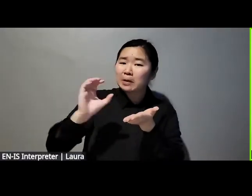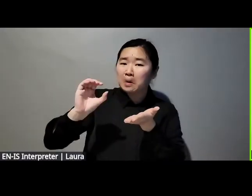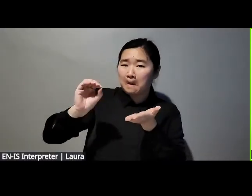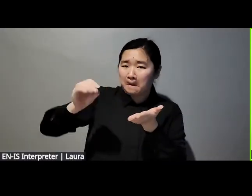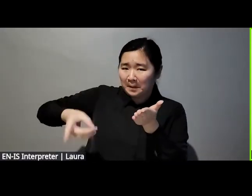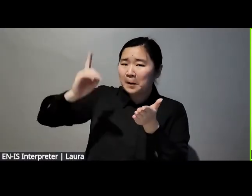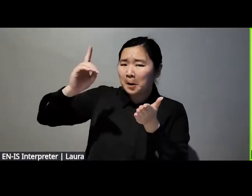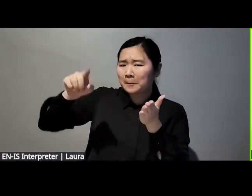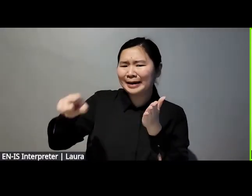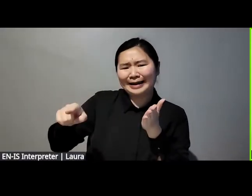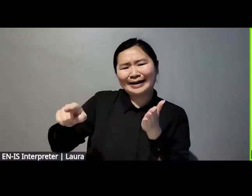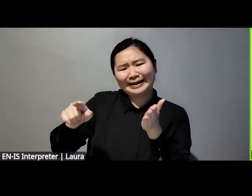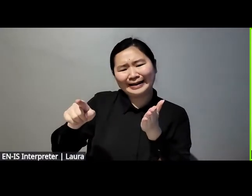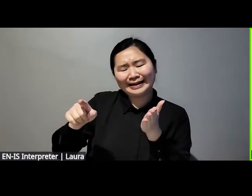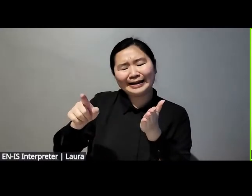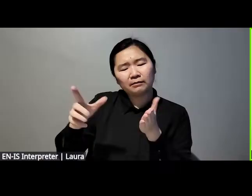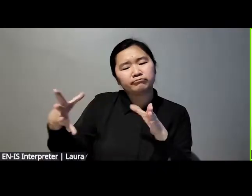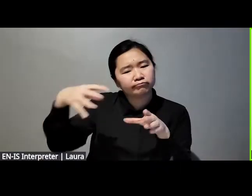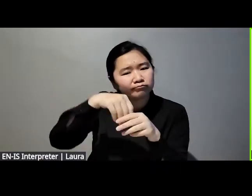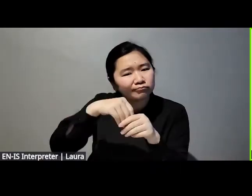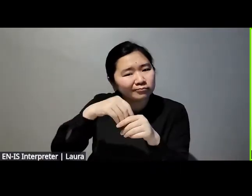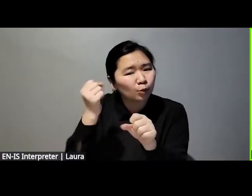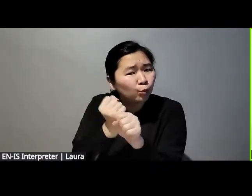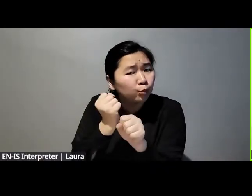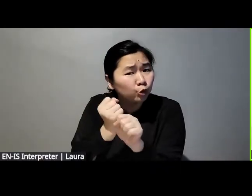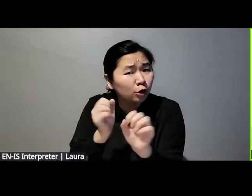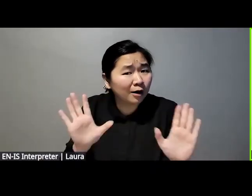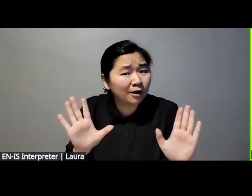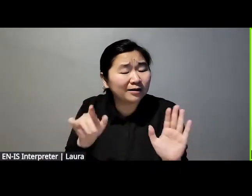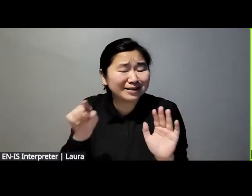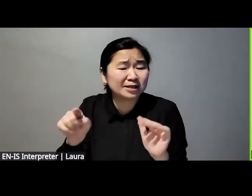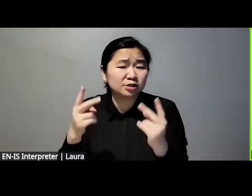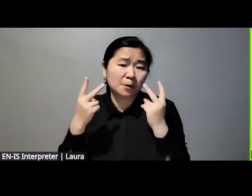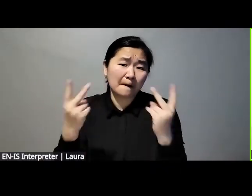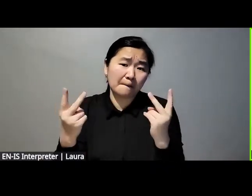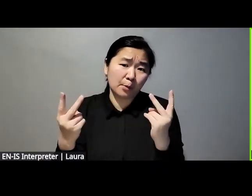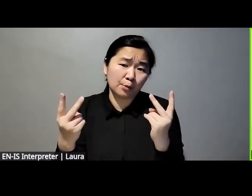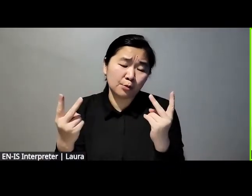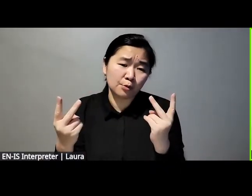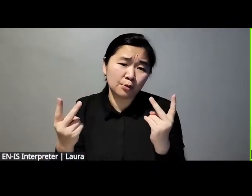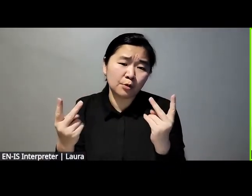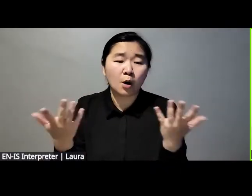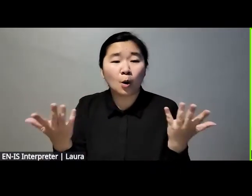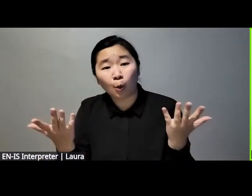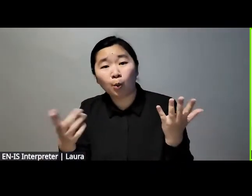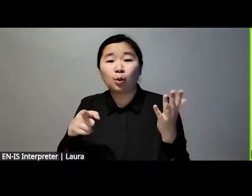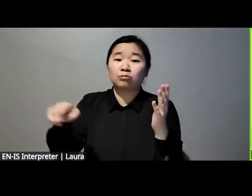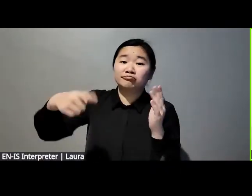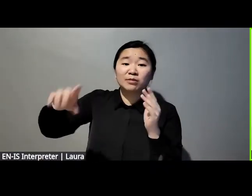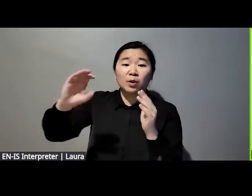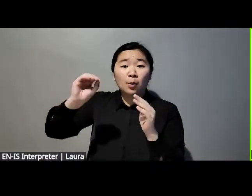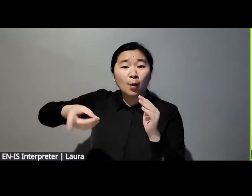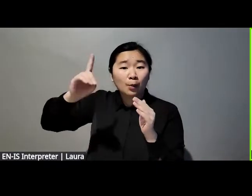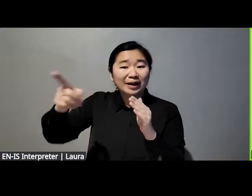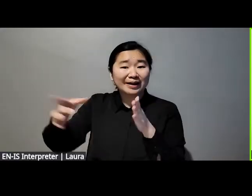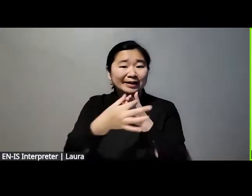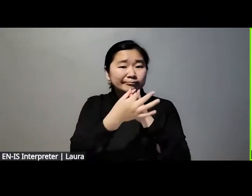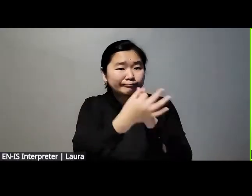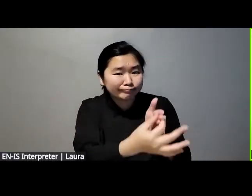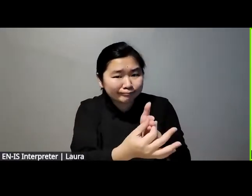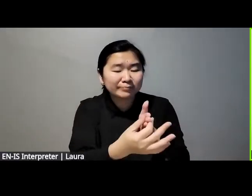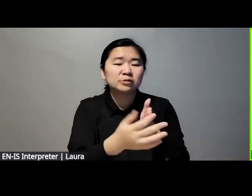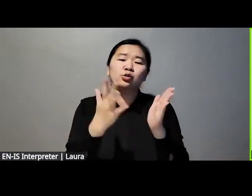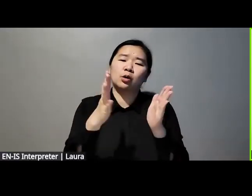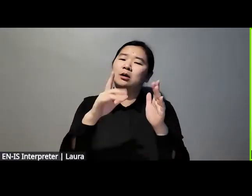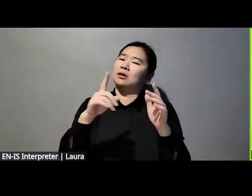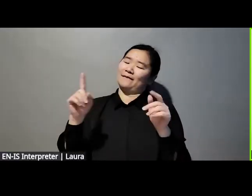of programs, including in the design of budgets, there is enough flexibility and leeway to ensure the provision